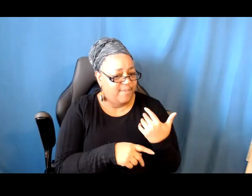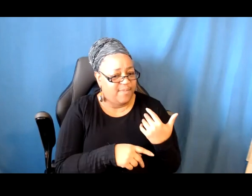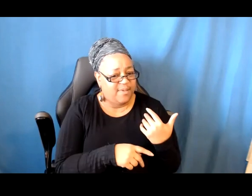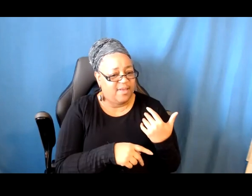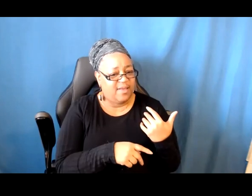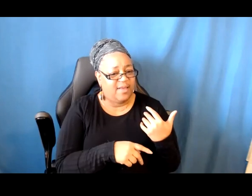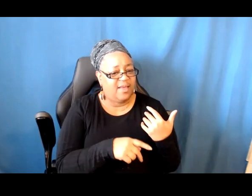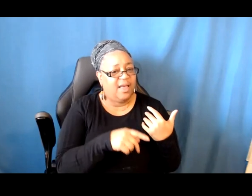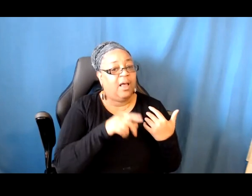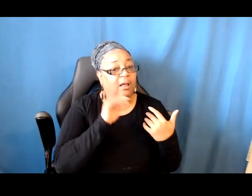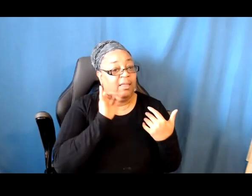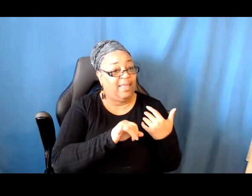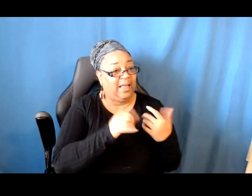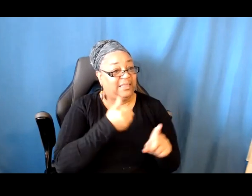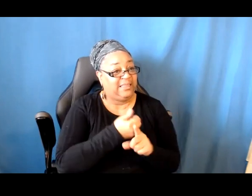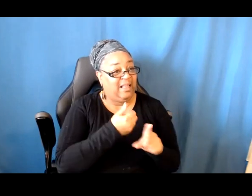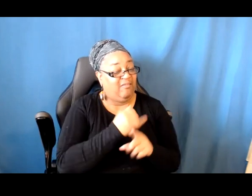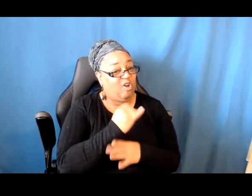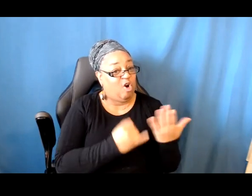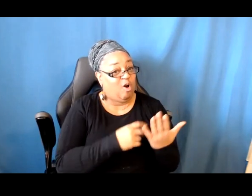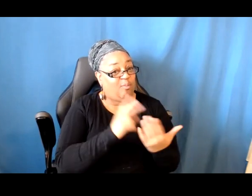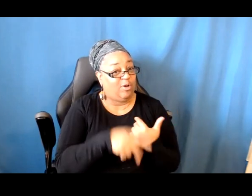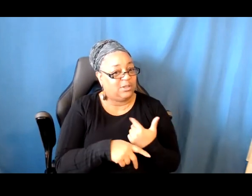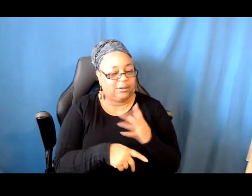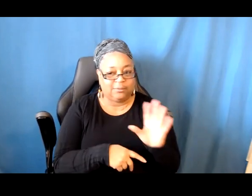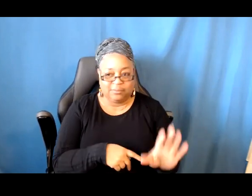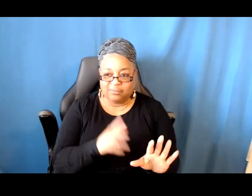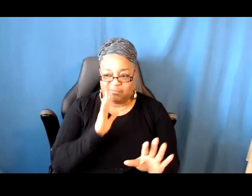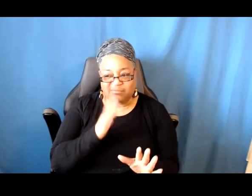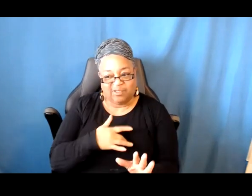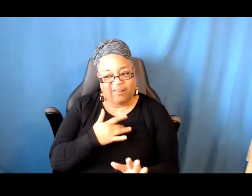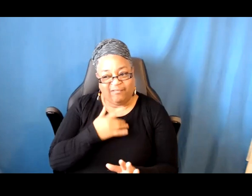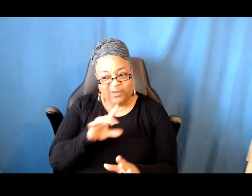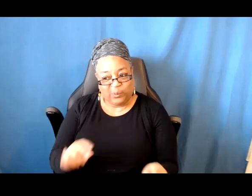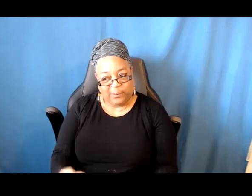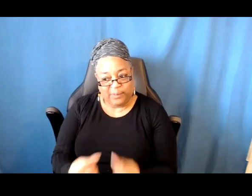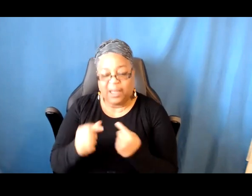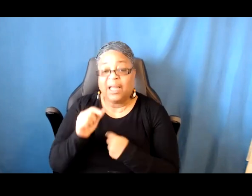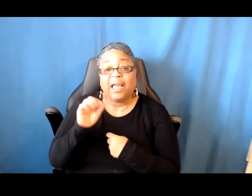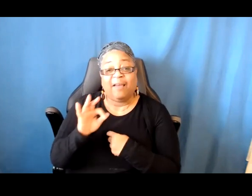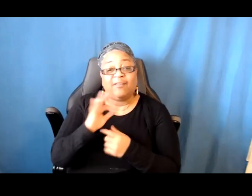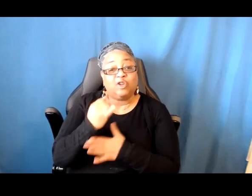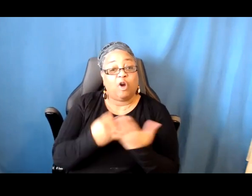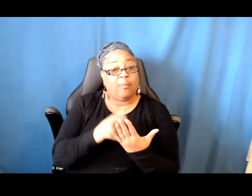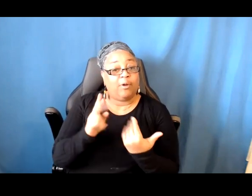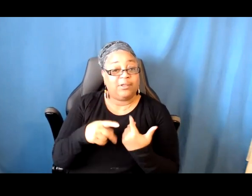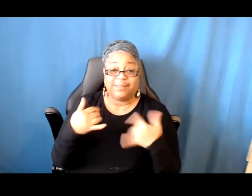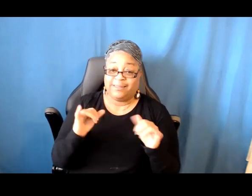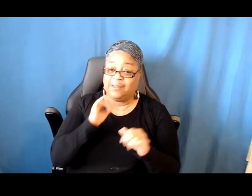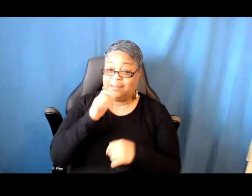do empathize with you. Unfortunately, even if it is an art project, you're still not eligible until you're out of school.